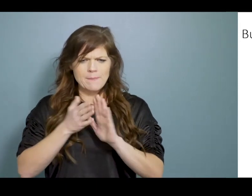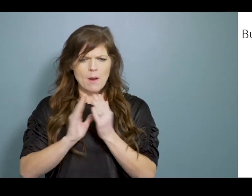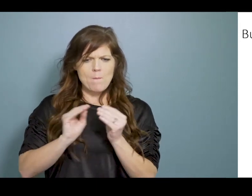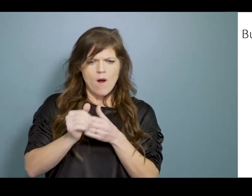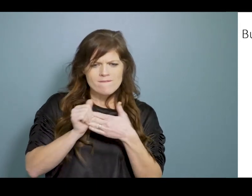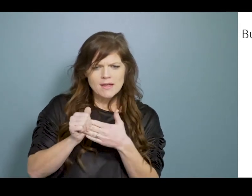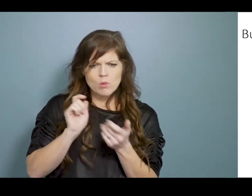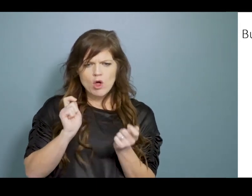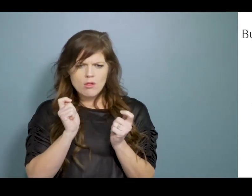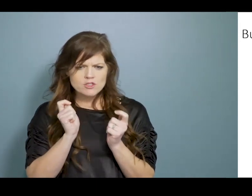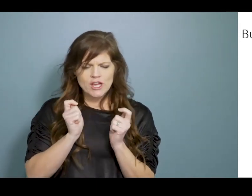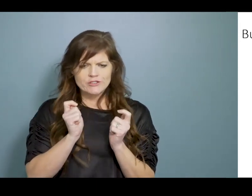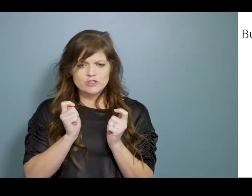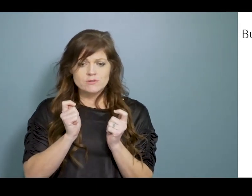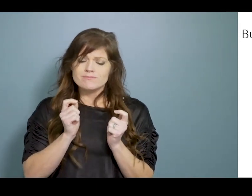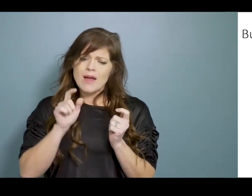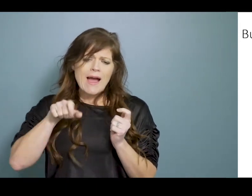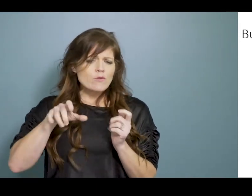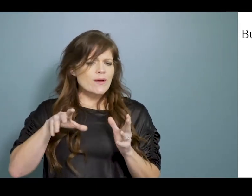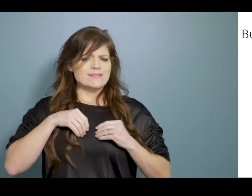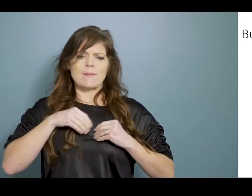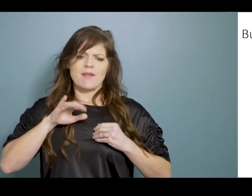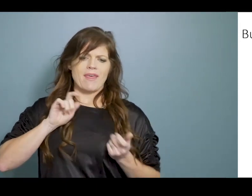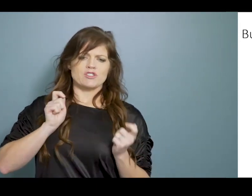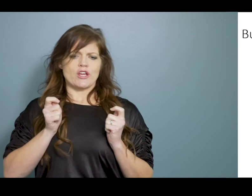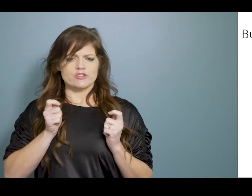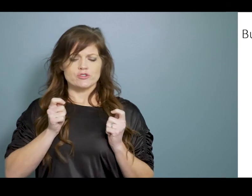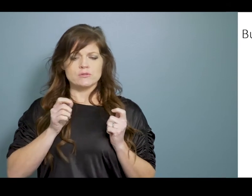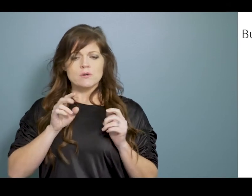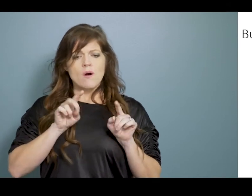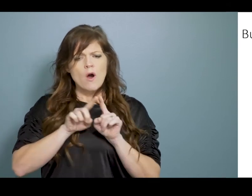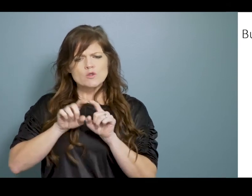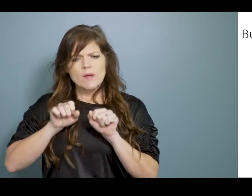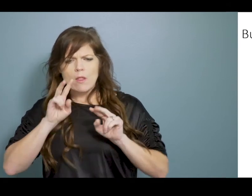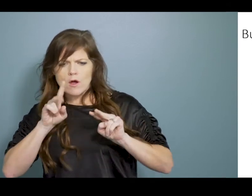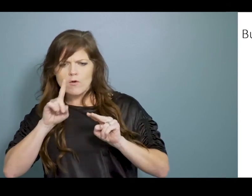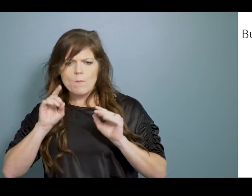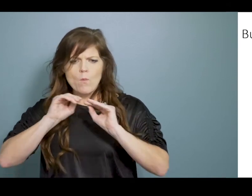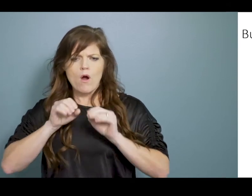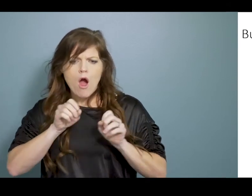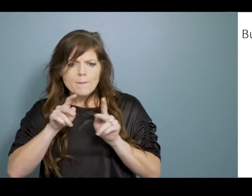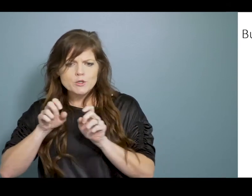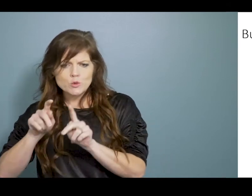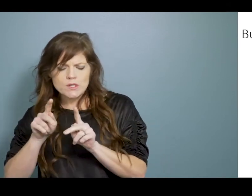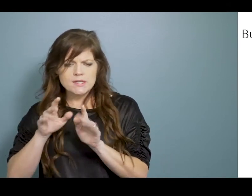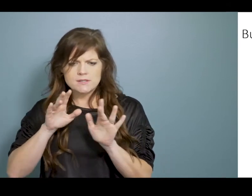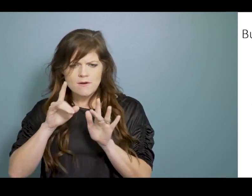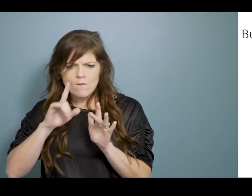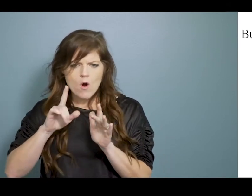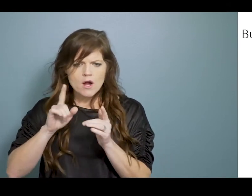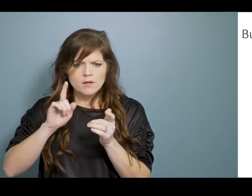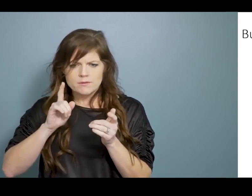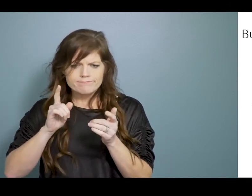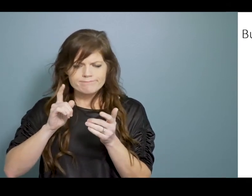accepting that change is part of living, looking for opportunities for self-discovery, maintaining a hopeful outlook, which